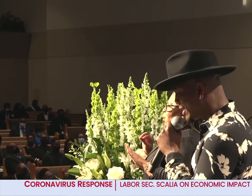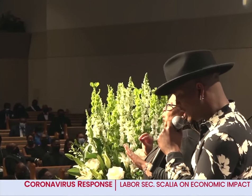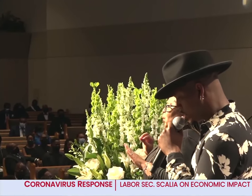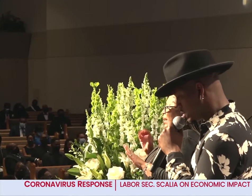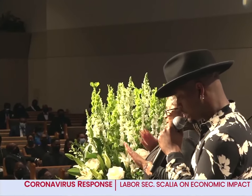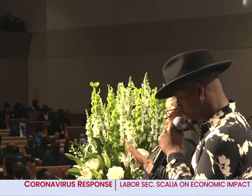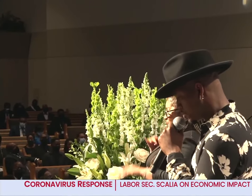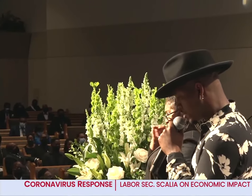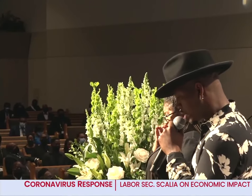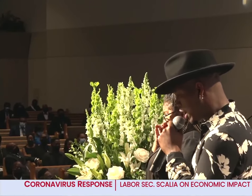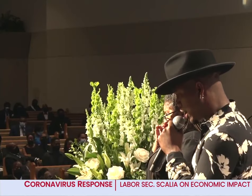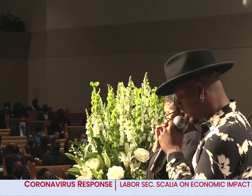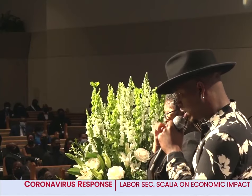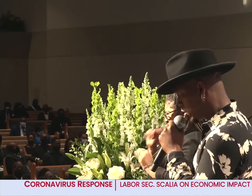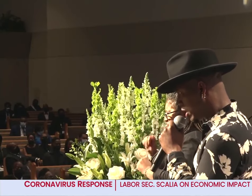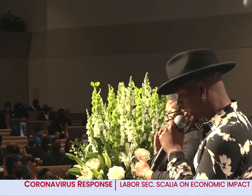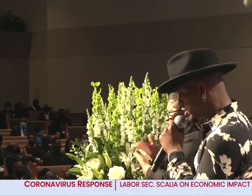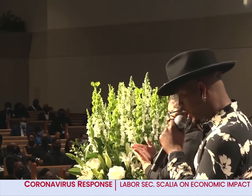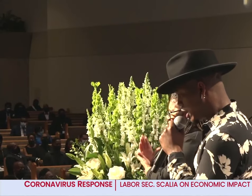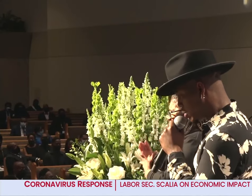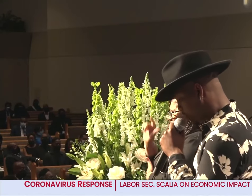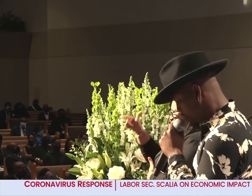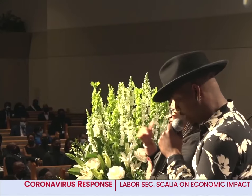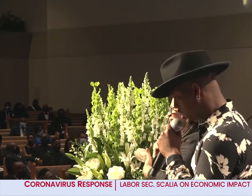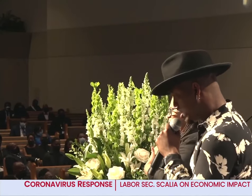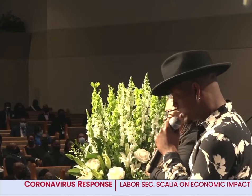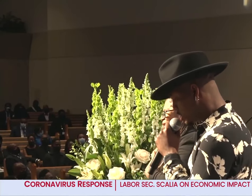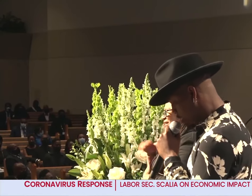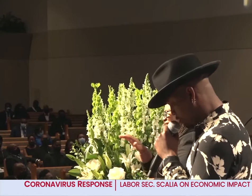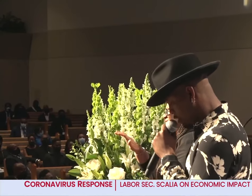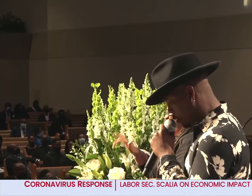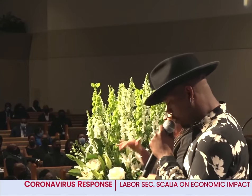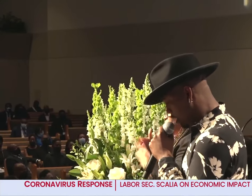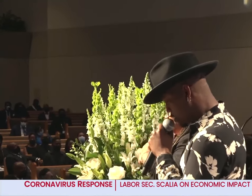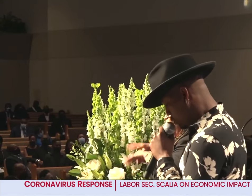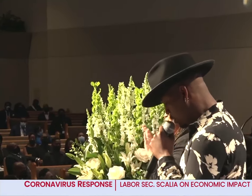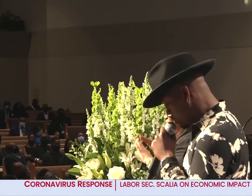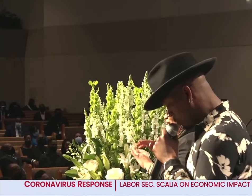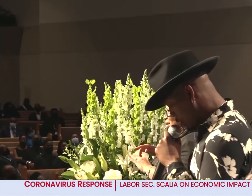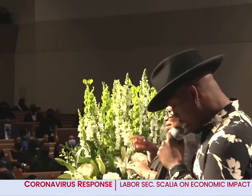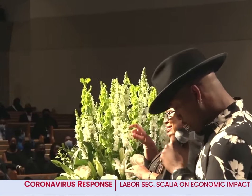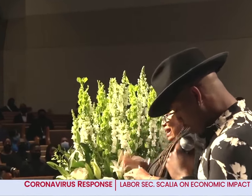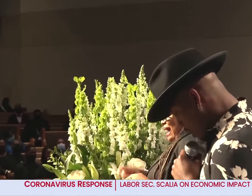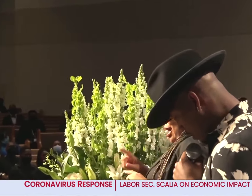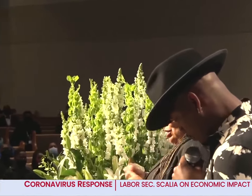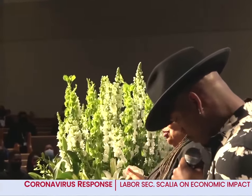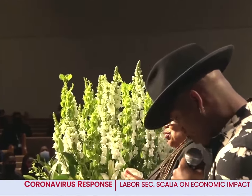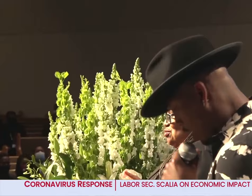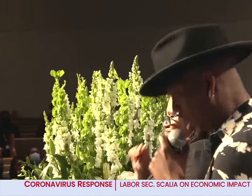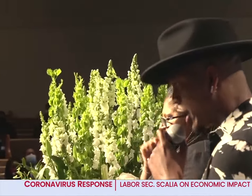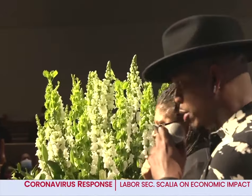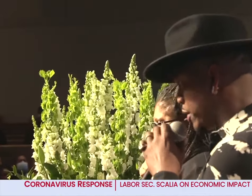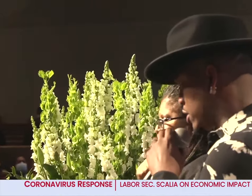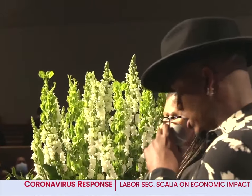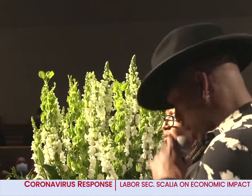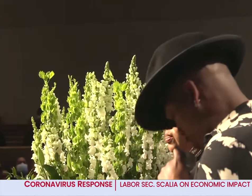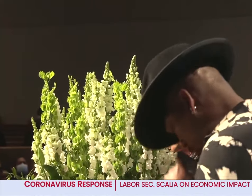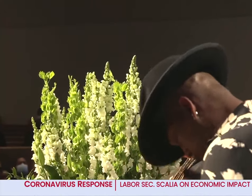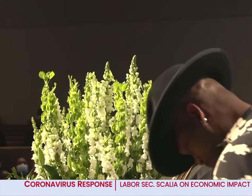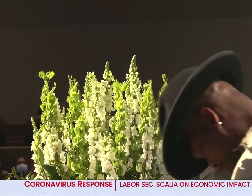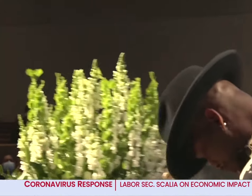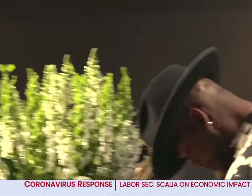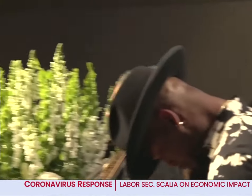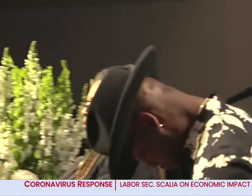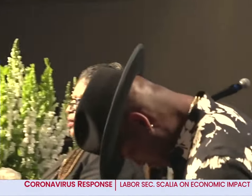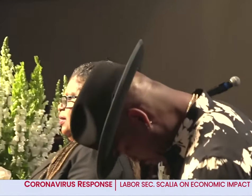so that my kids can be all right later on. I appreciate I appreciate the sacrifice, my brother. I genuinely do. Sorry, I ain't talk. All